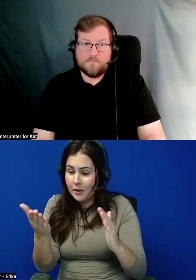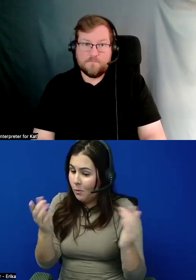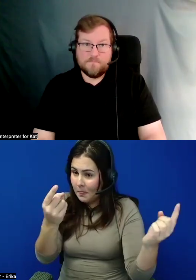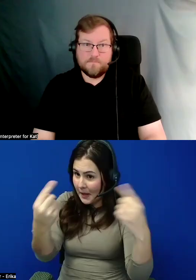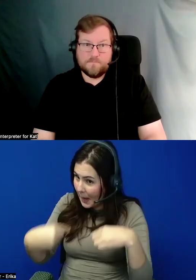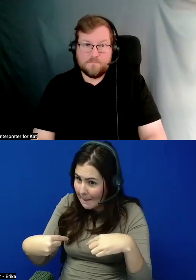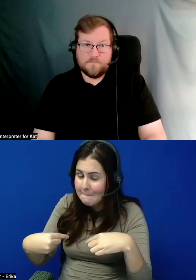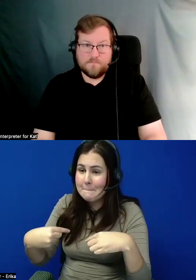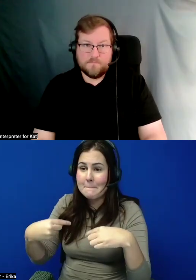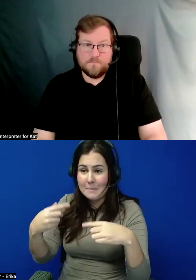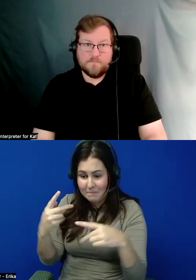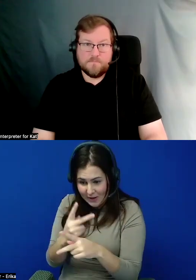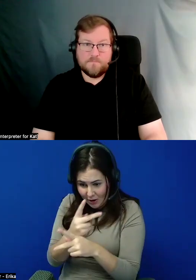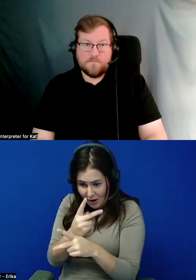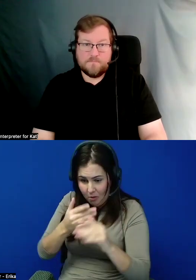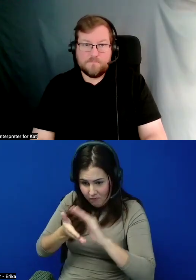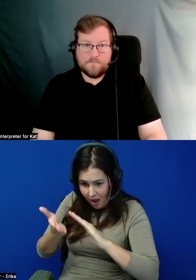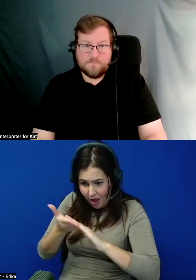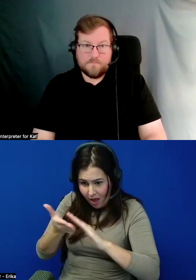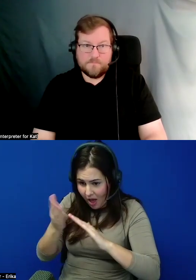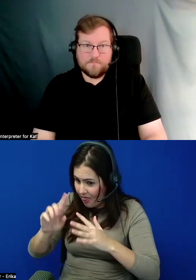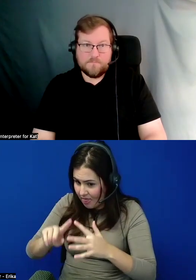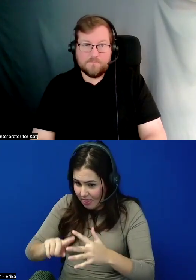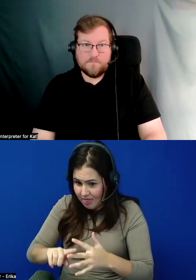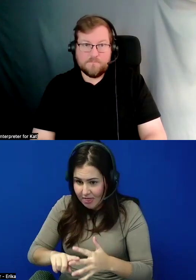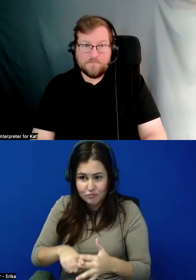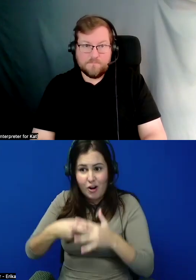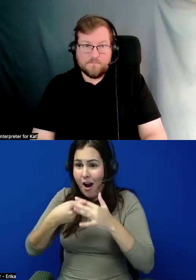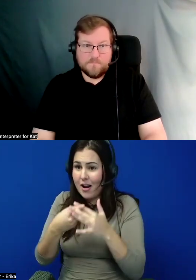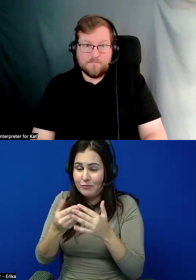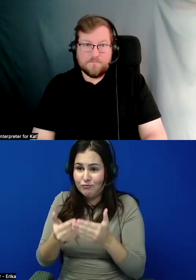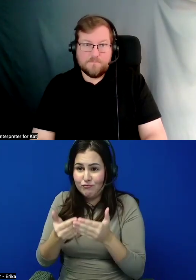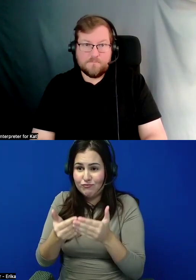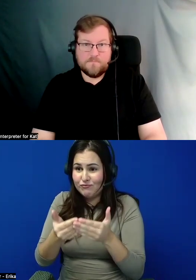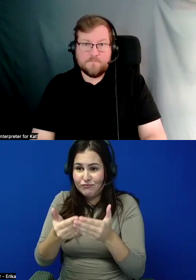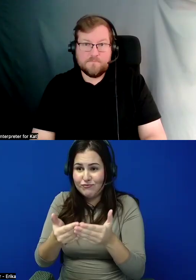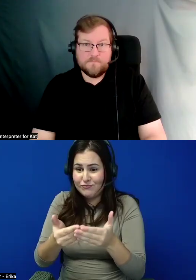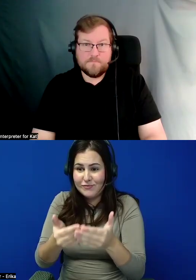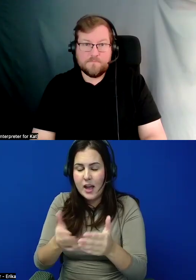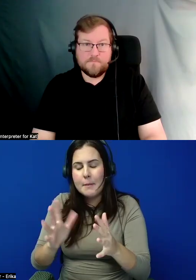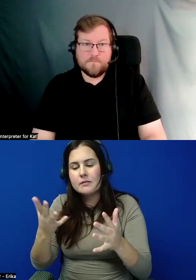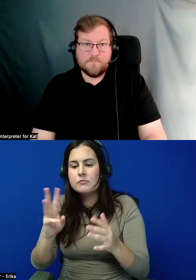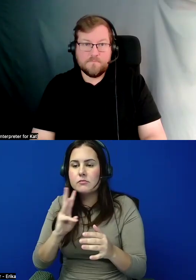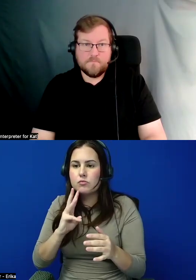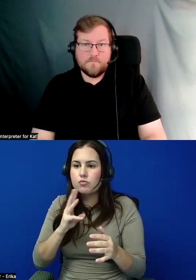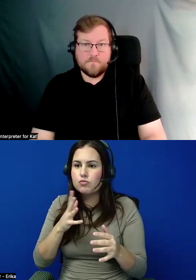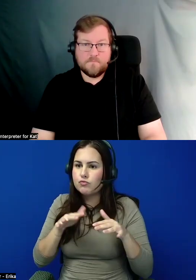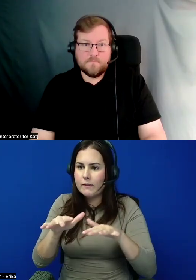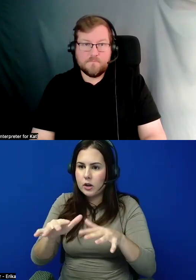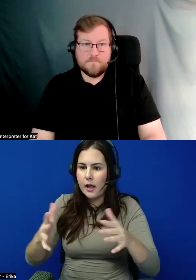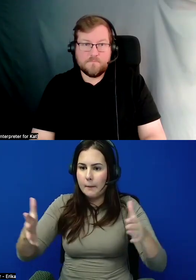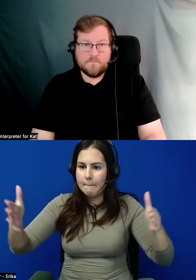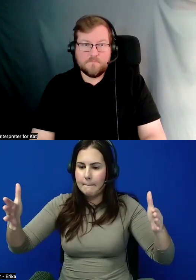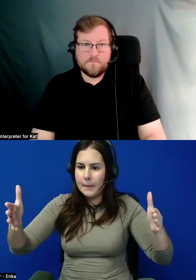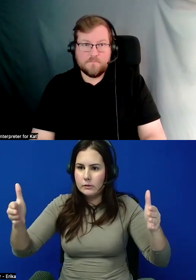get it startable. And then they started the engine and like backed this boat out. And I mean, if the river's this wide, like the boat is this big.